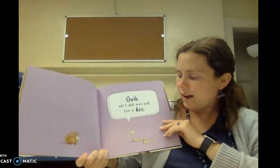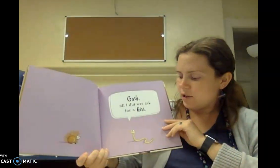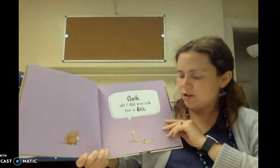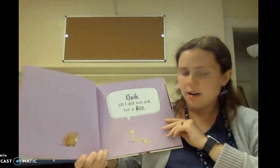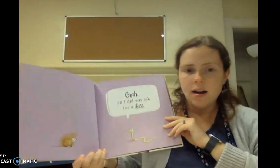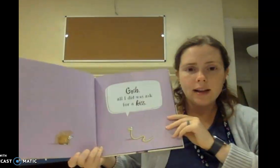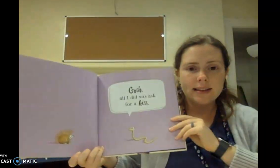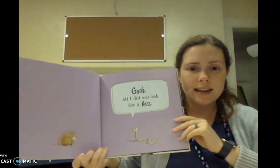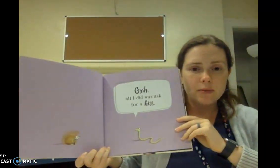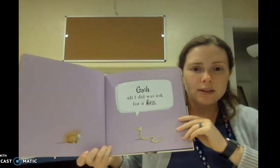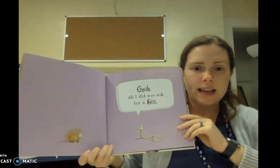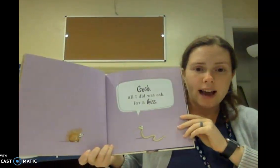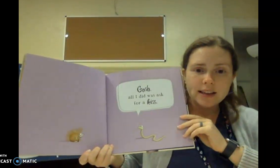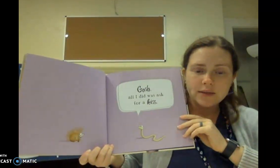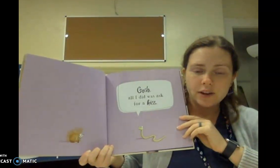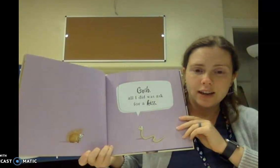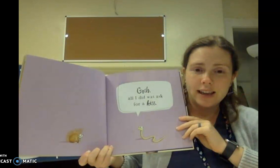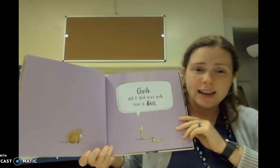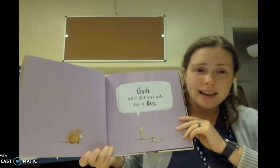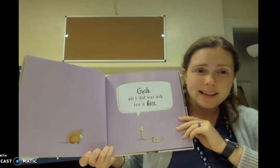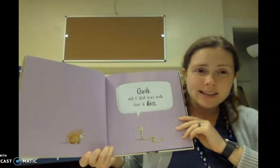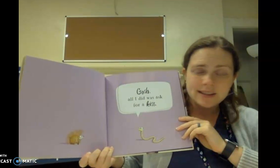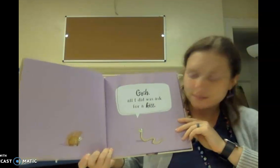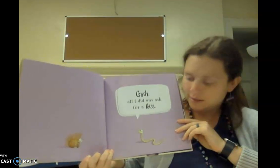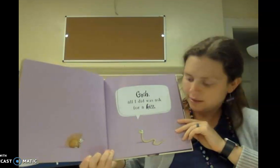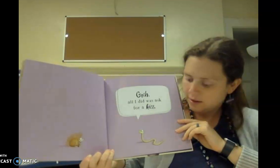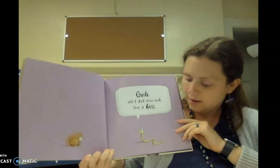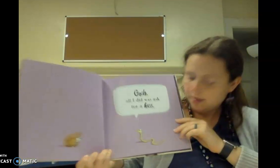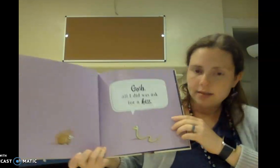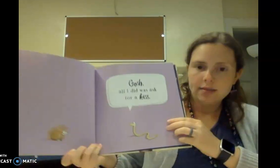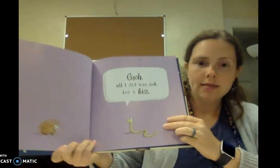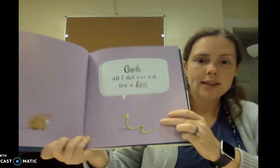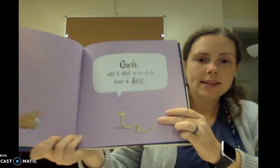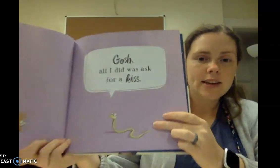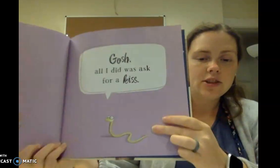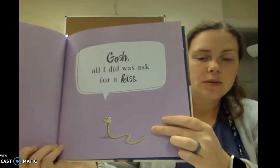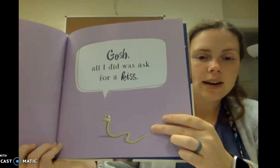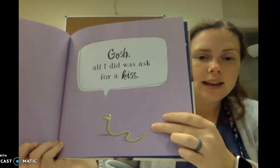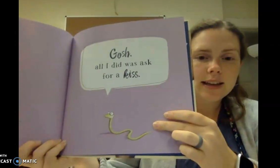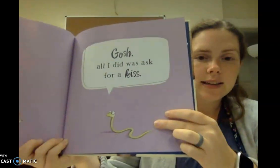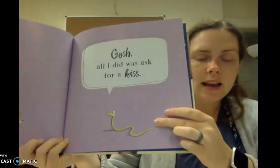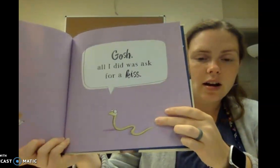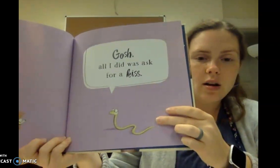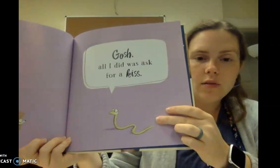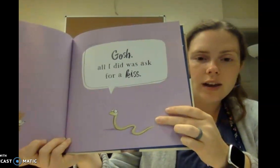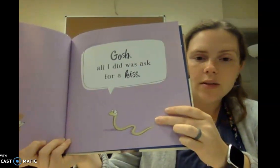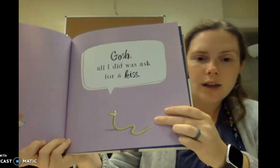Gosh, all I did was ask for a kiss. The snake just wanted a kiss and they all ran